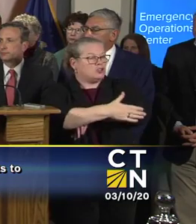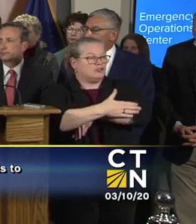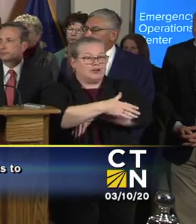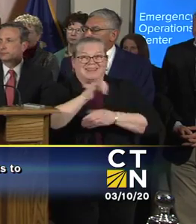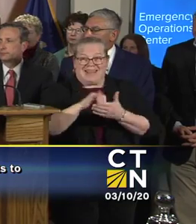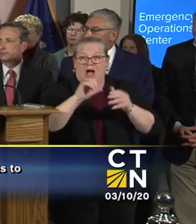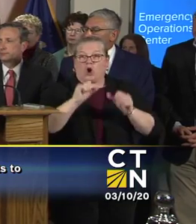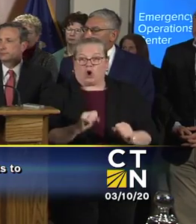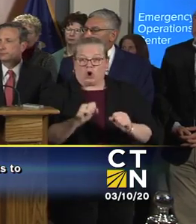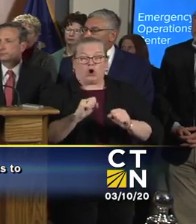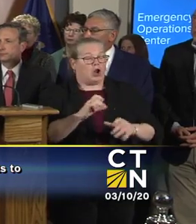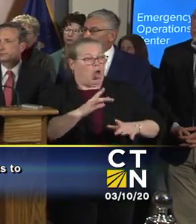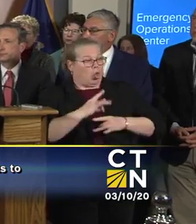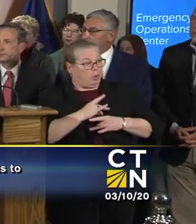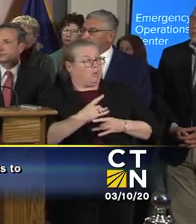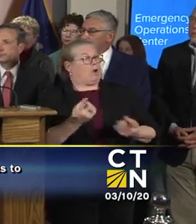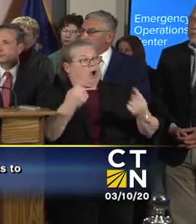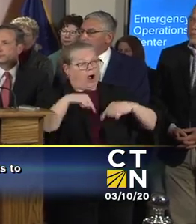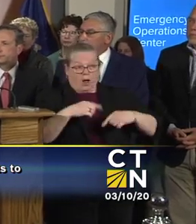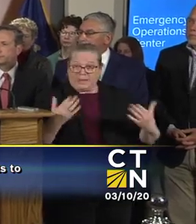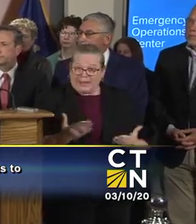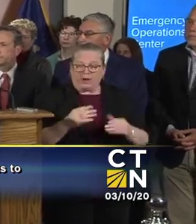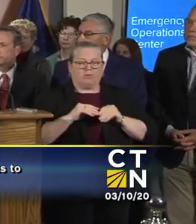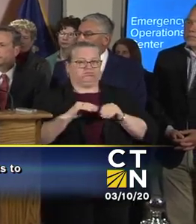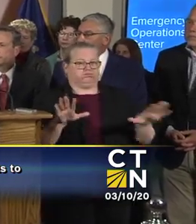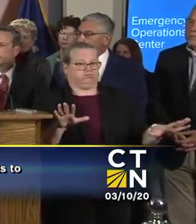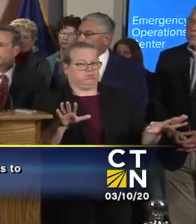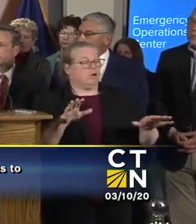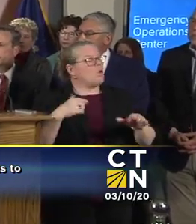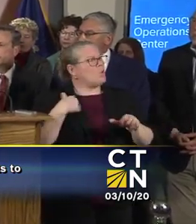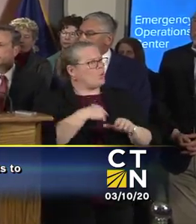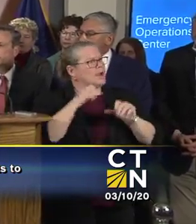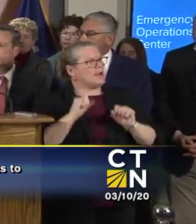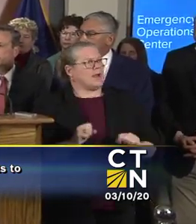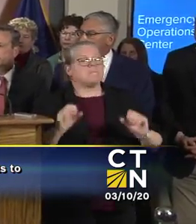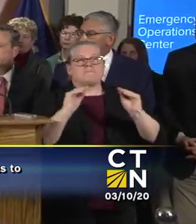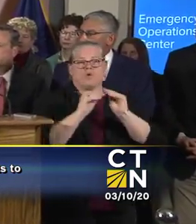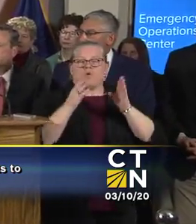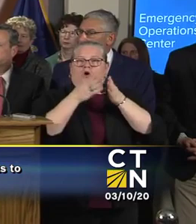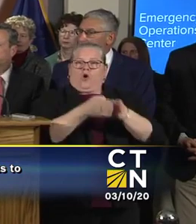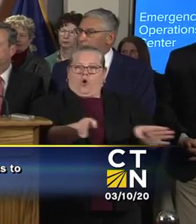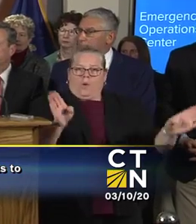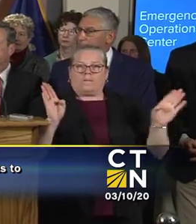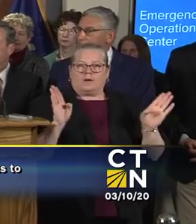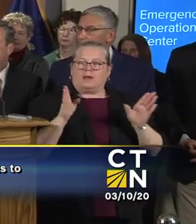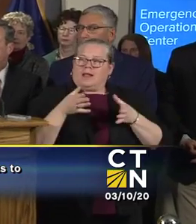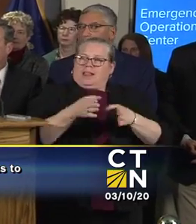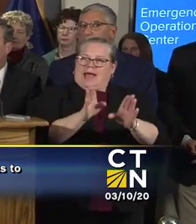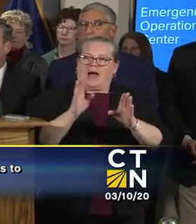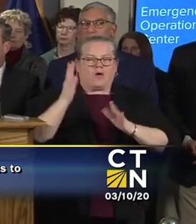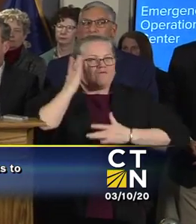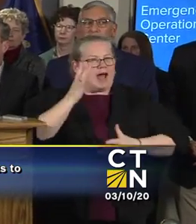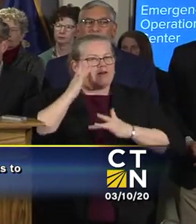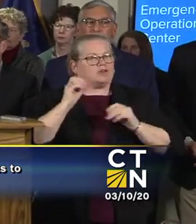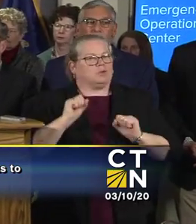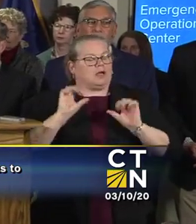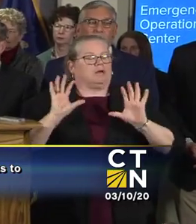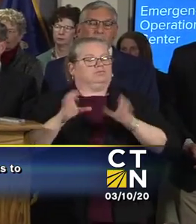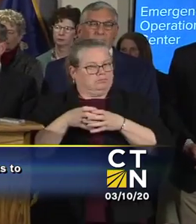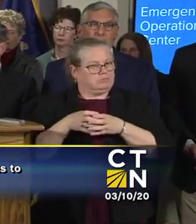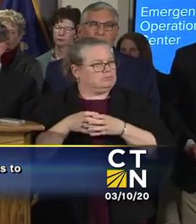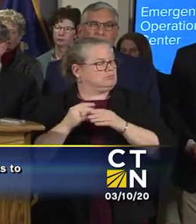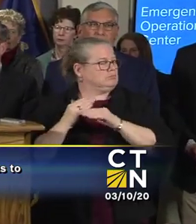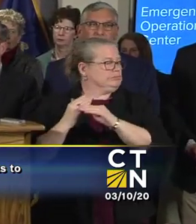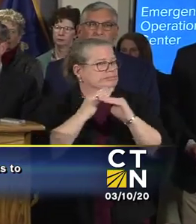contagion. We'll be able to be more broad-based about that. That allows us to contain this virus as needed over a period of